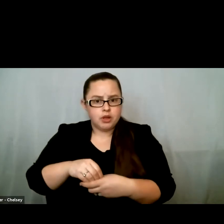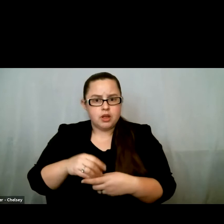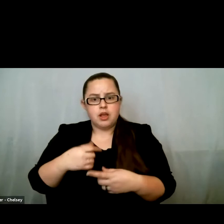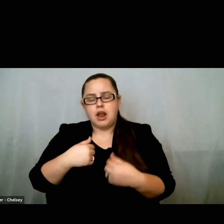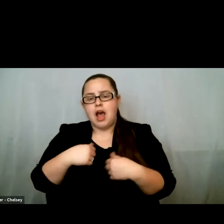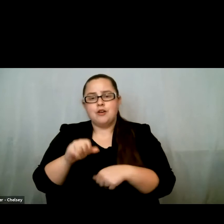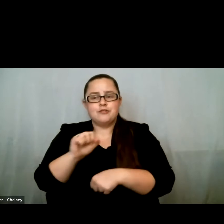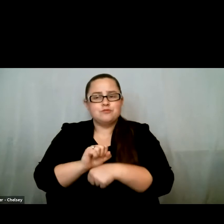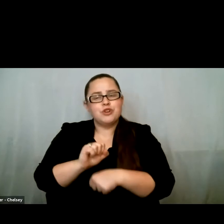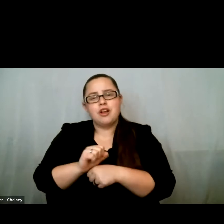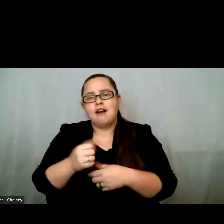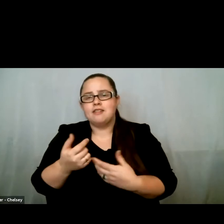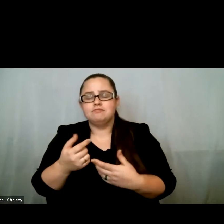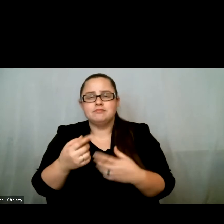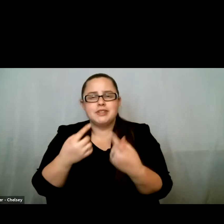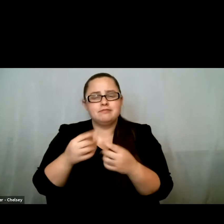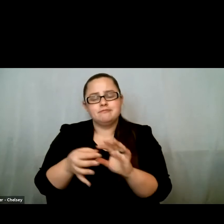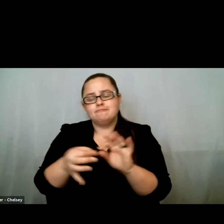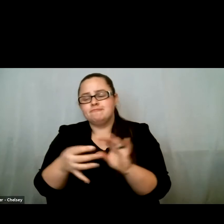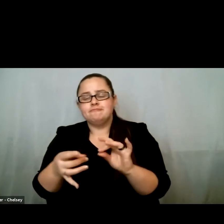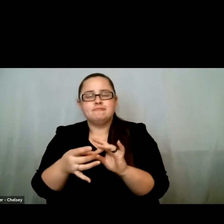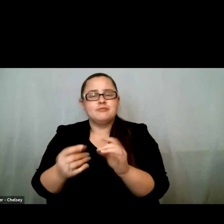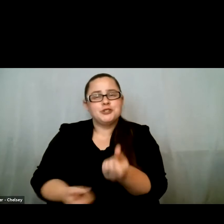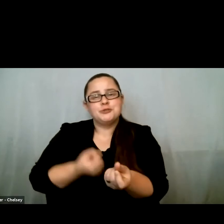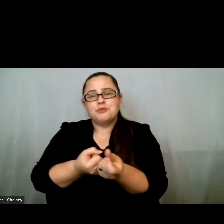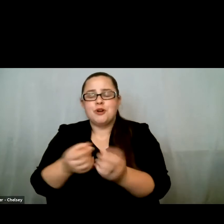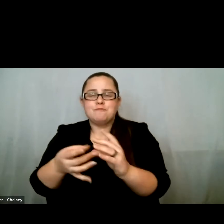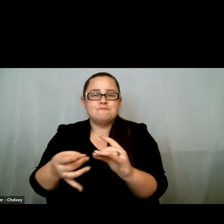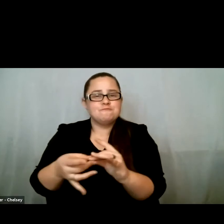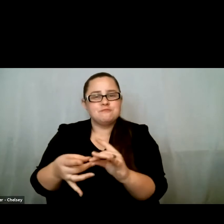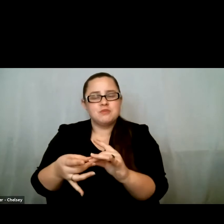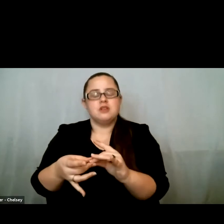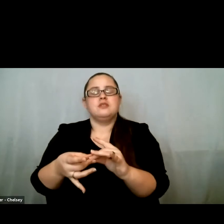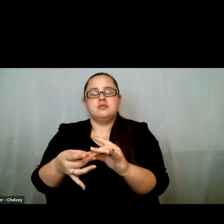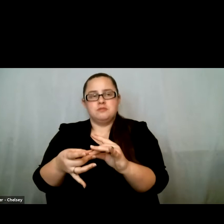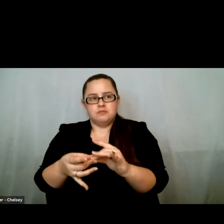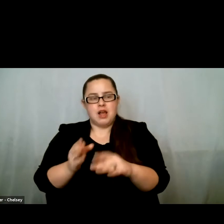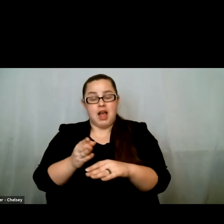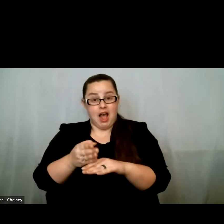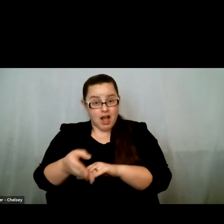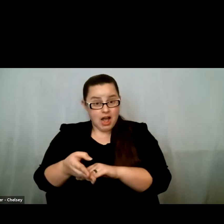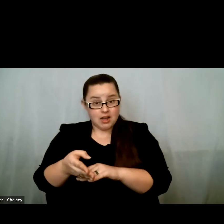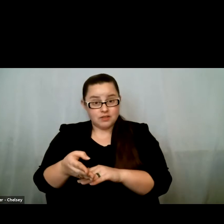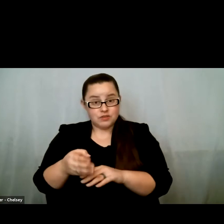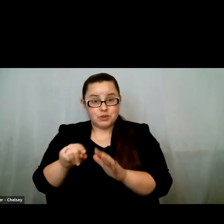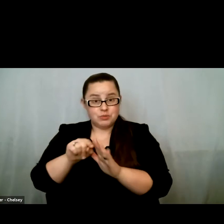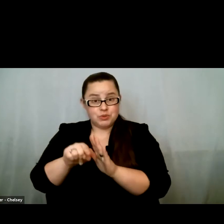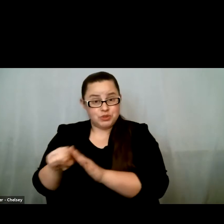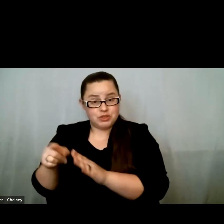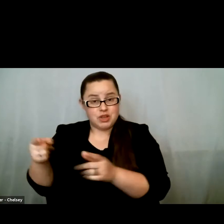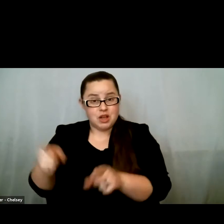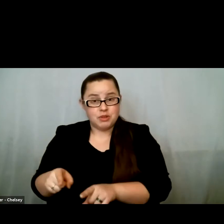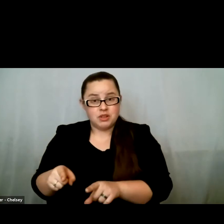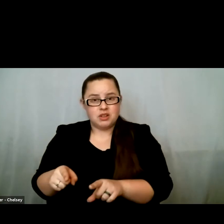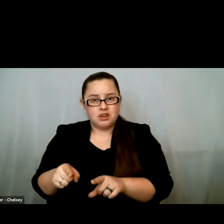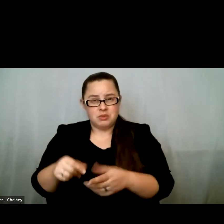statement, a letter of support of this event. And then after the murders happened, I couldn't have it just be